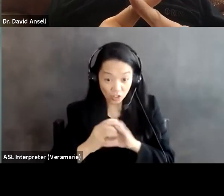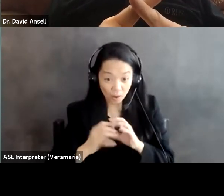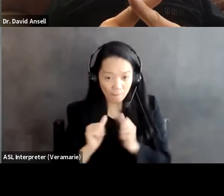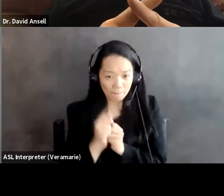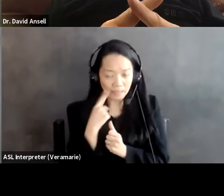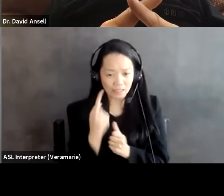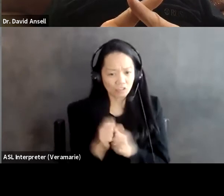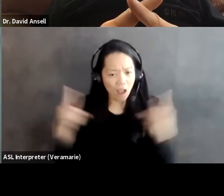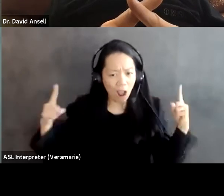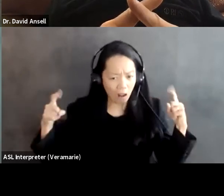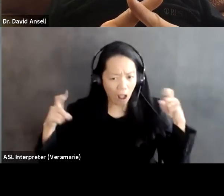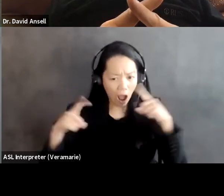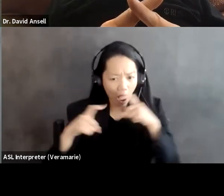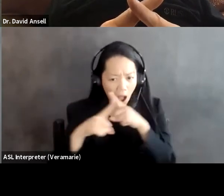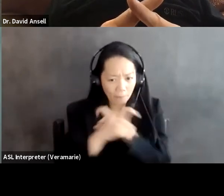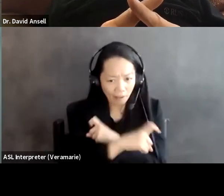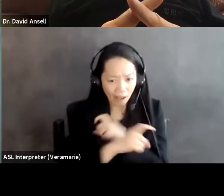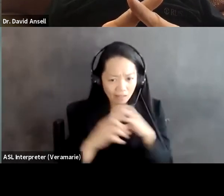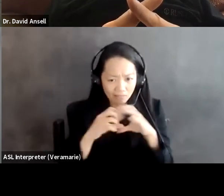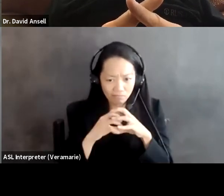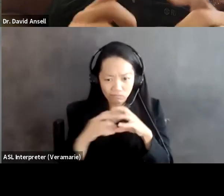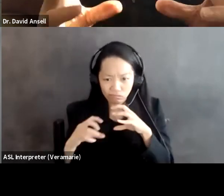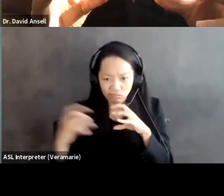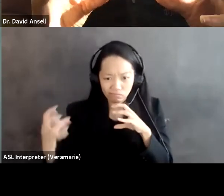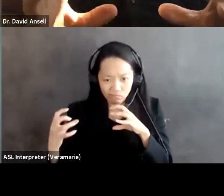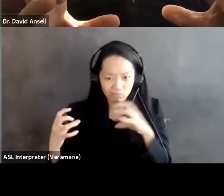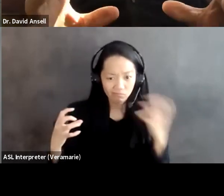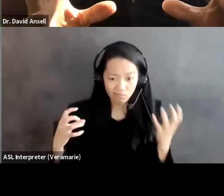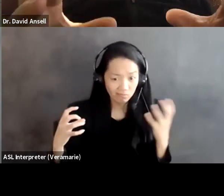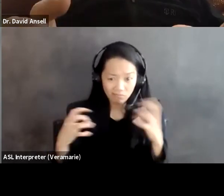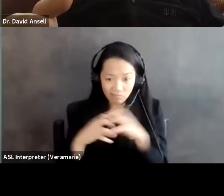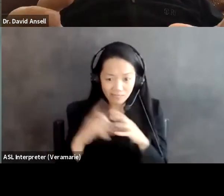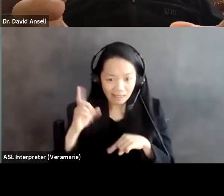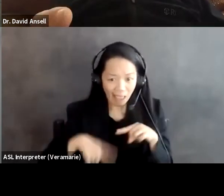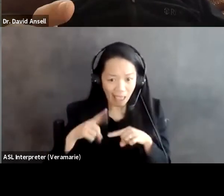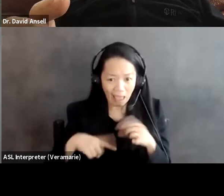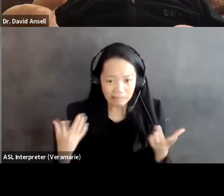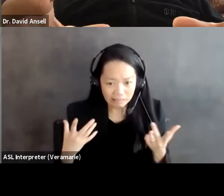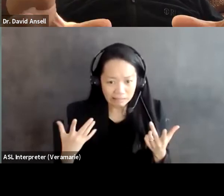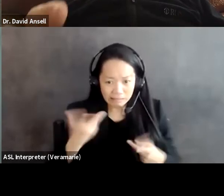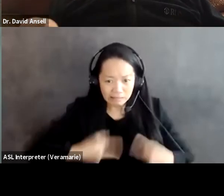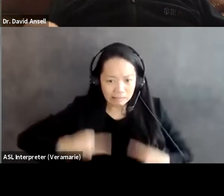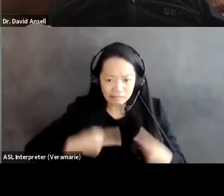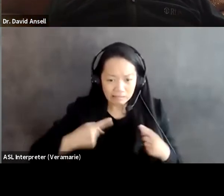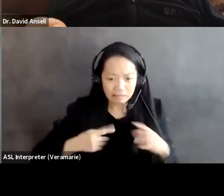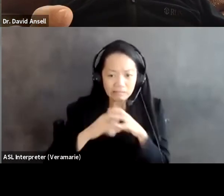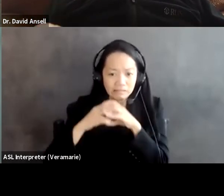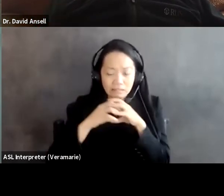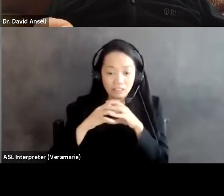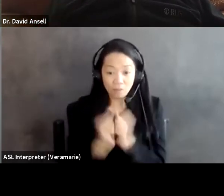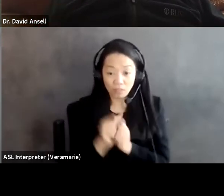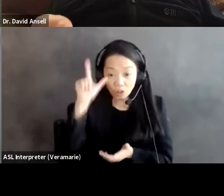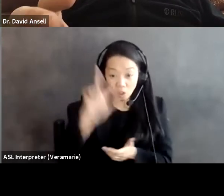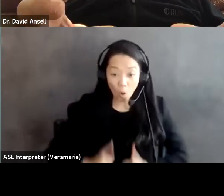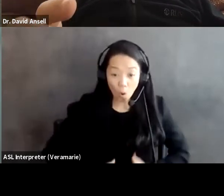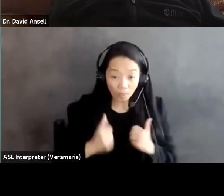of complexity to solve them. You cannot separate out the low life expectancy